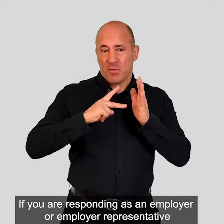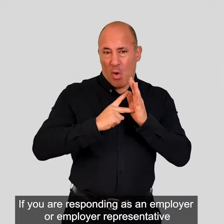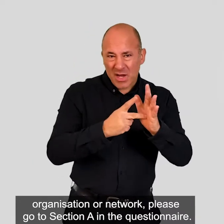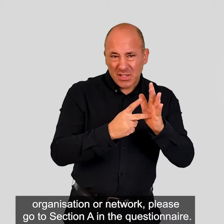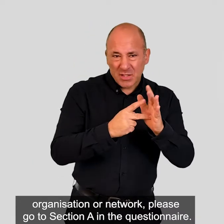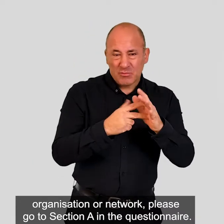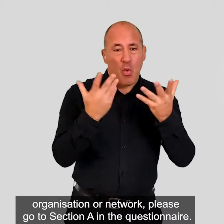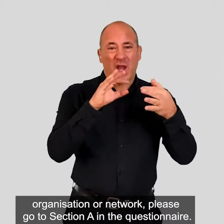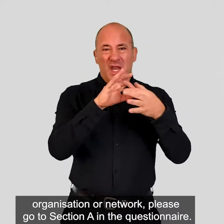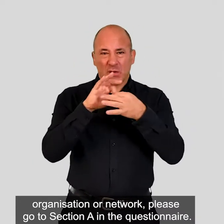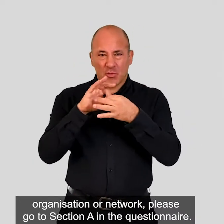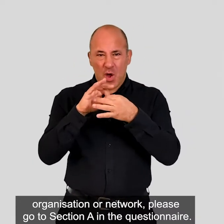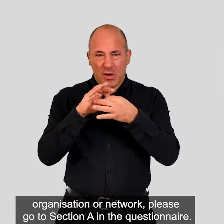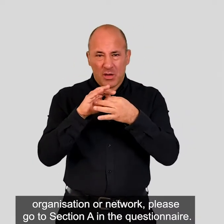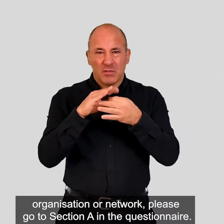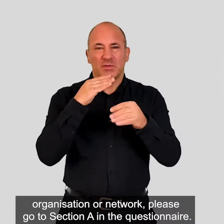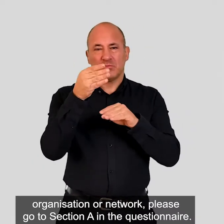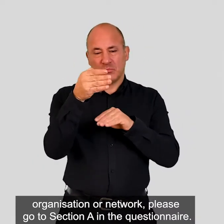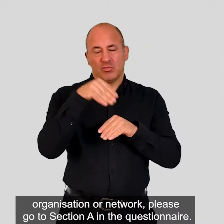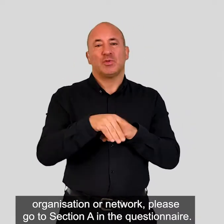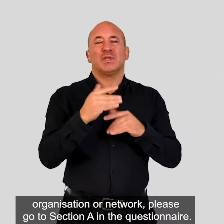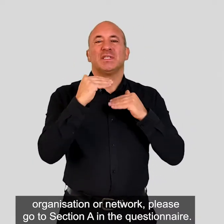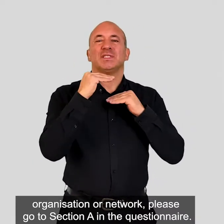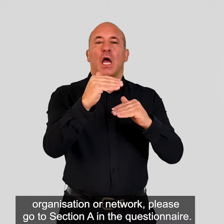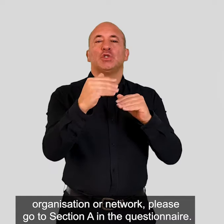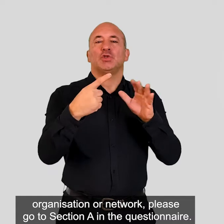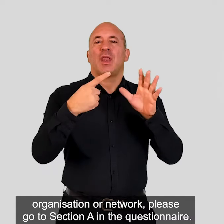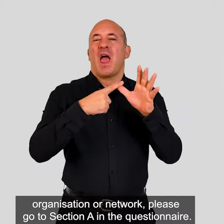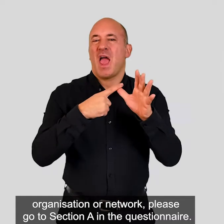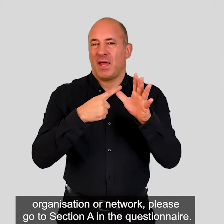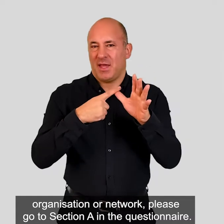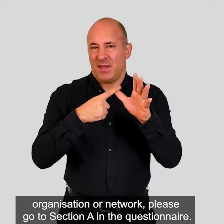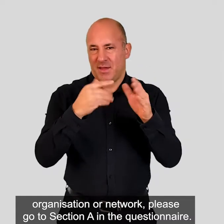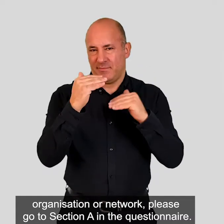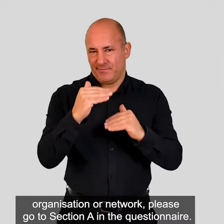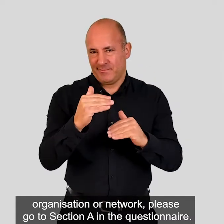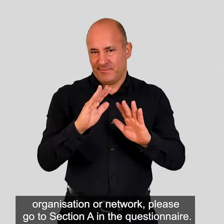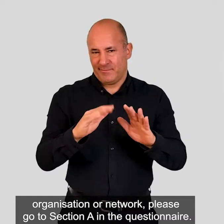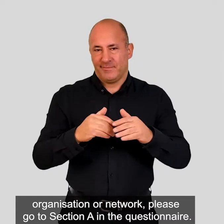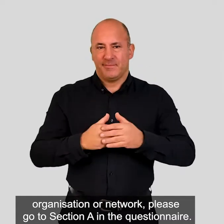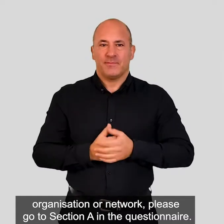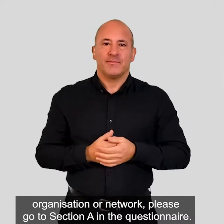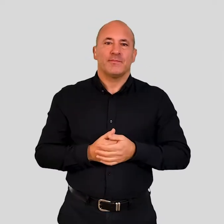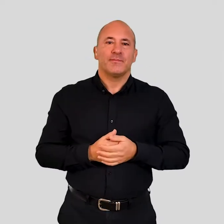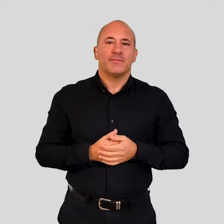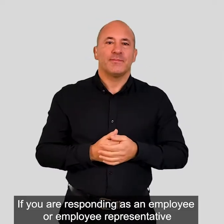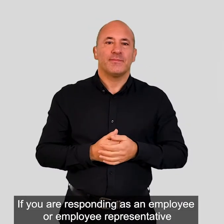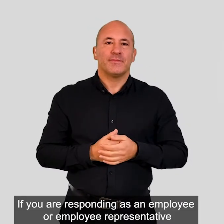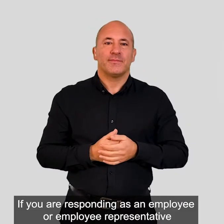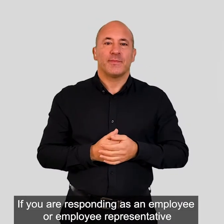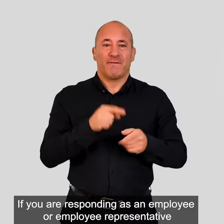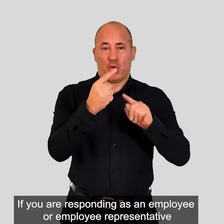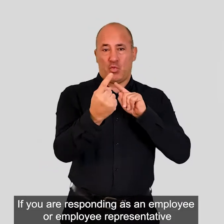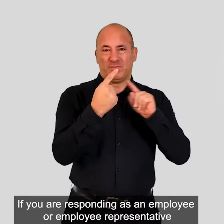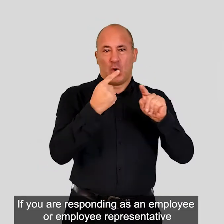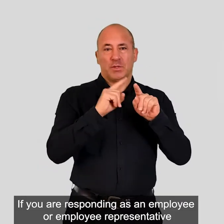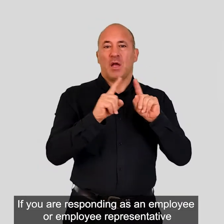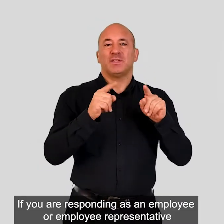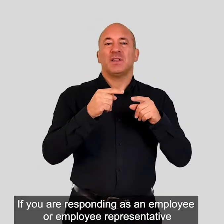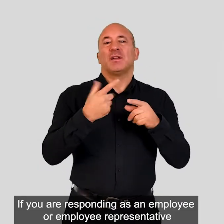representative organization or network, please go to Section A in the questionnaire. If you are responding as an